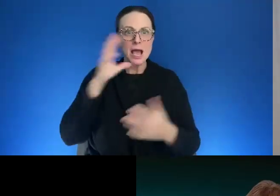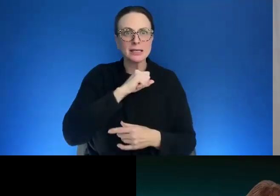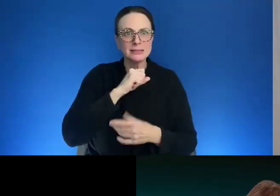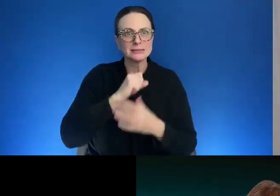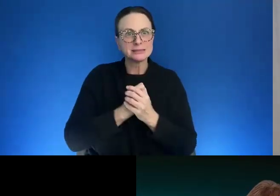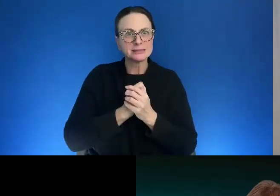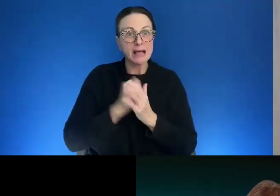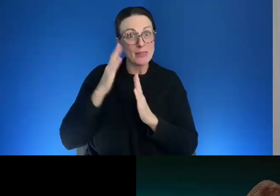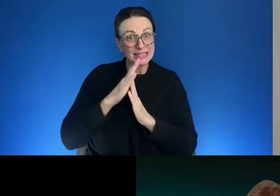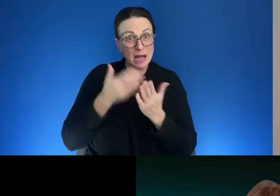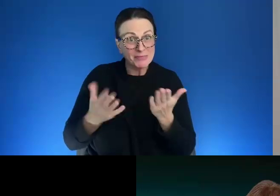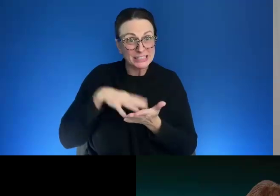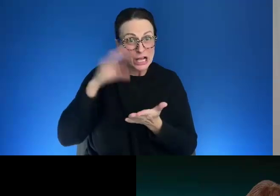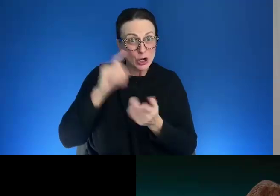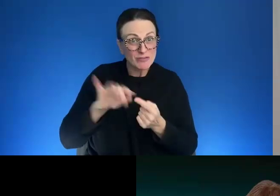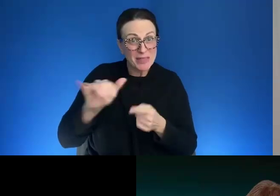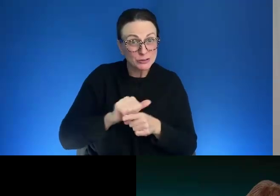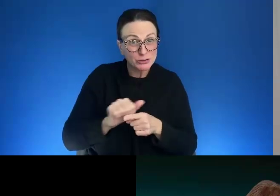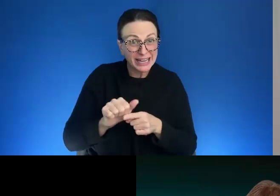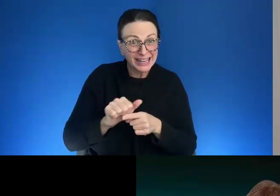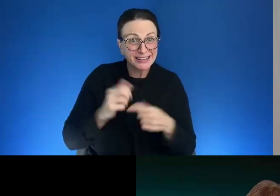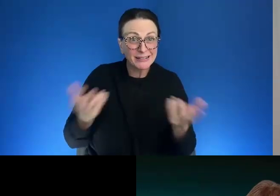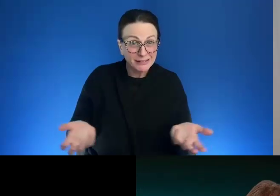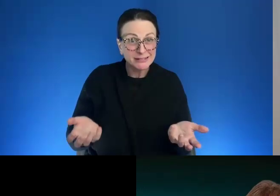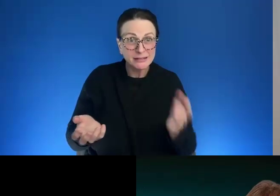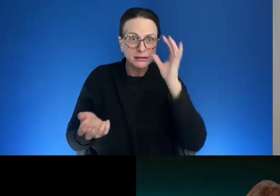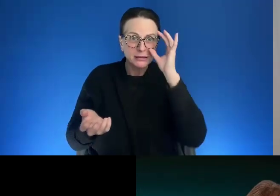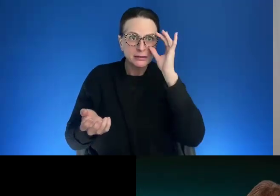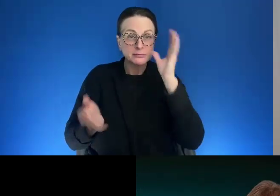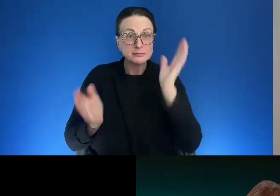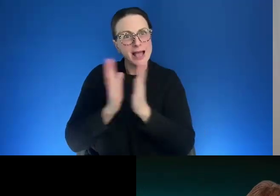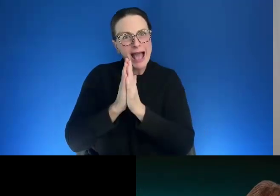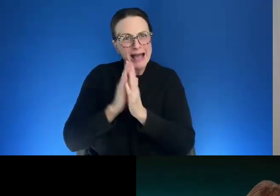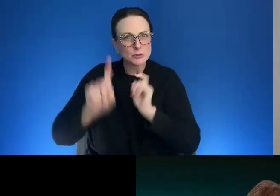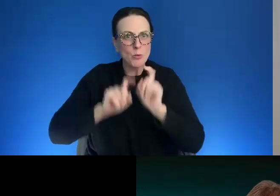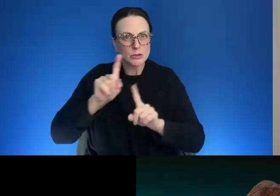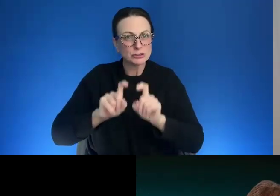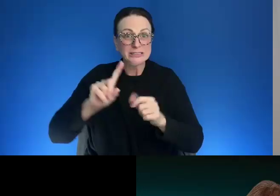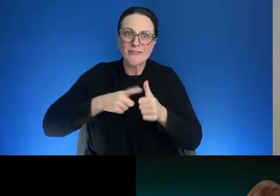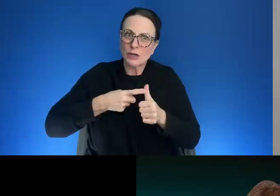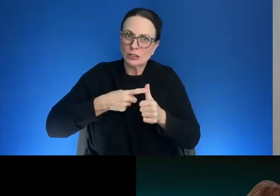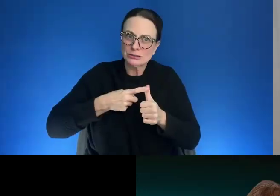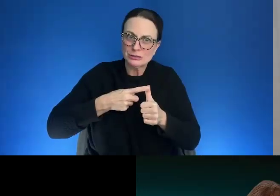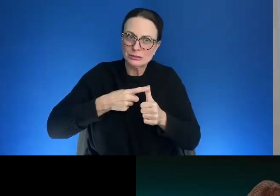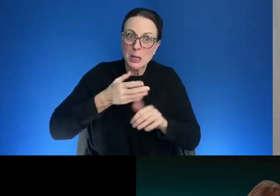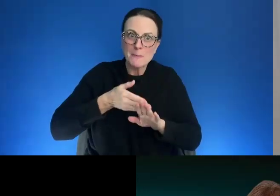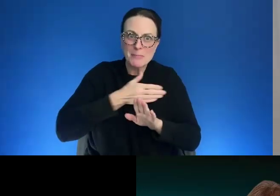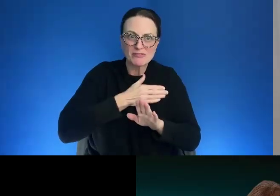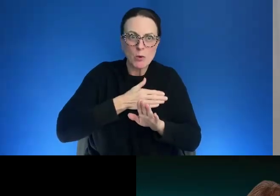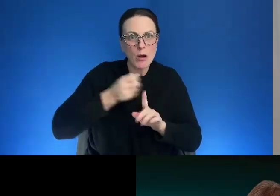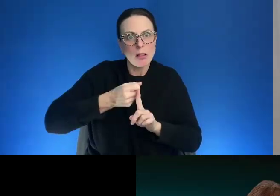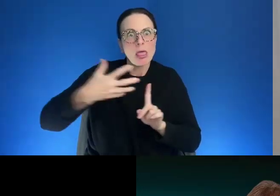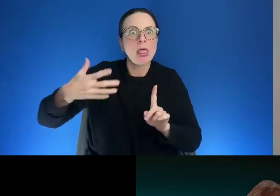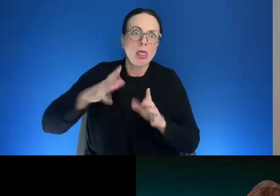the top things that I learned from that training was to ask questions first before I go into my spiel